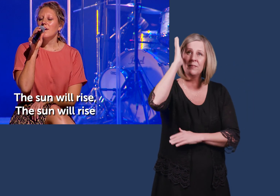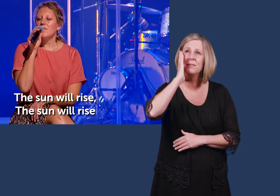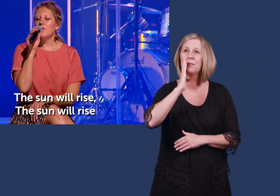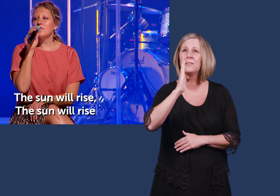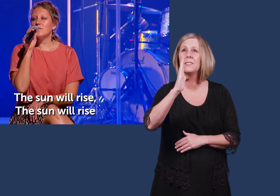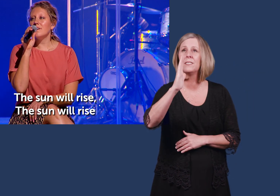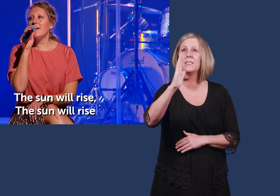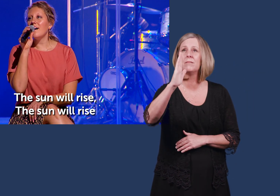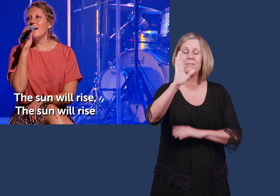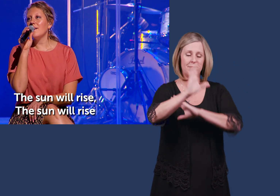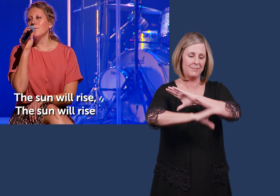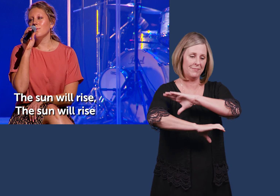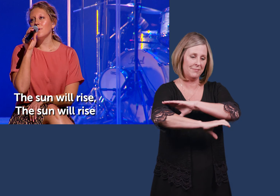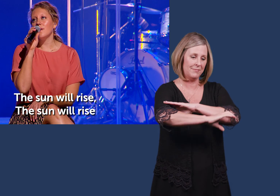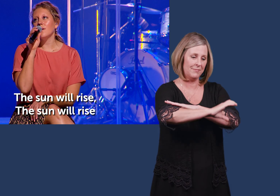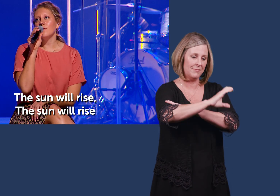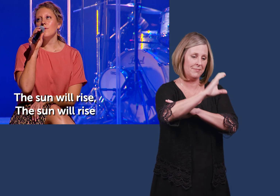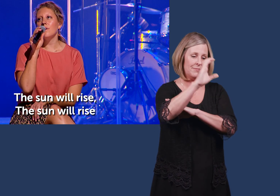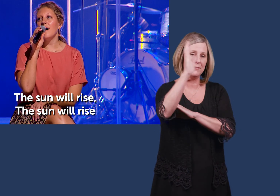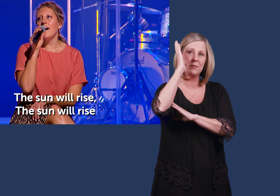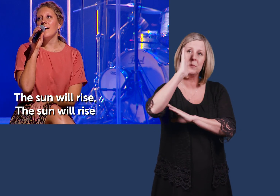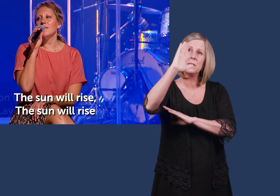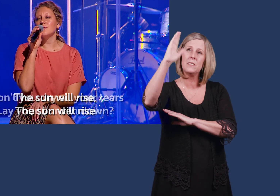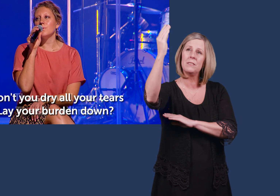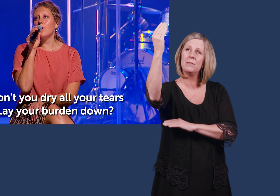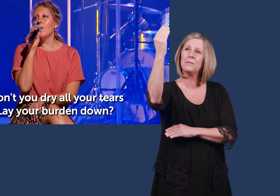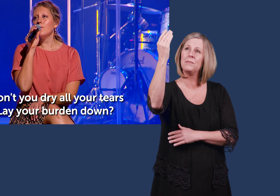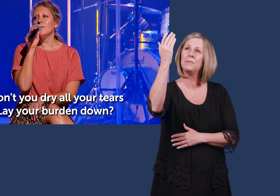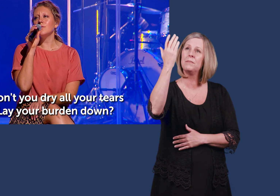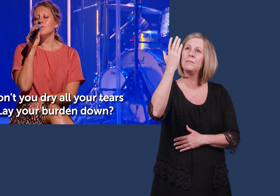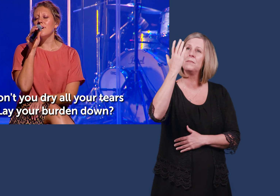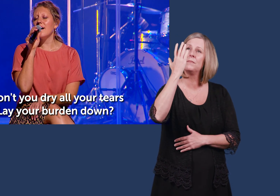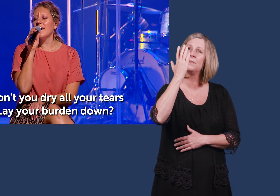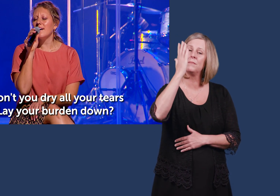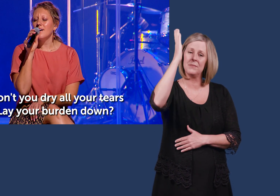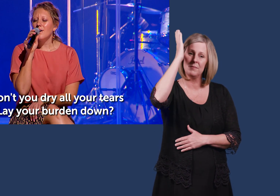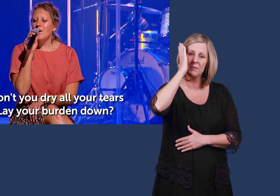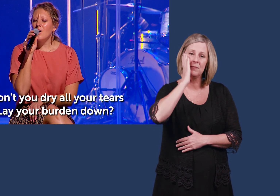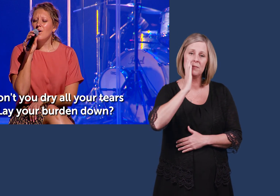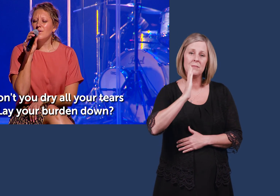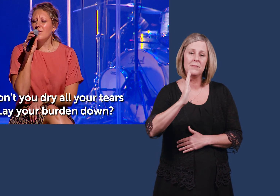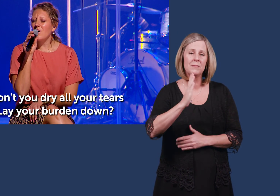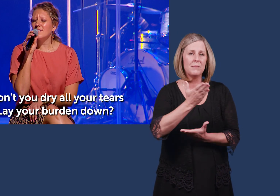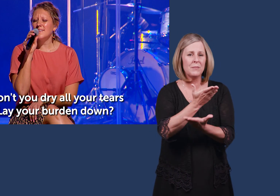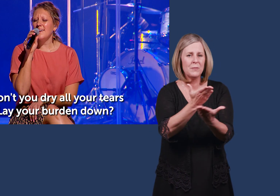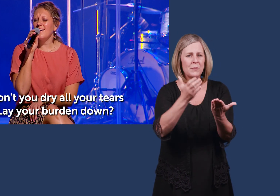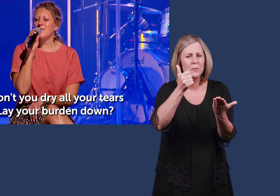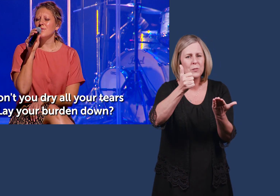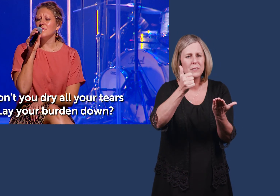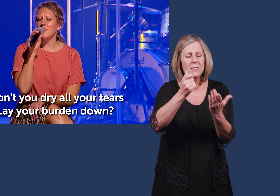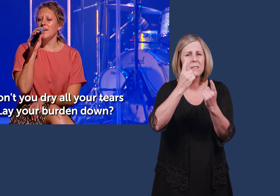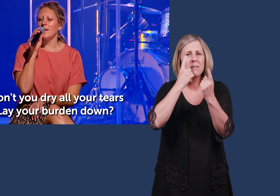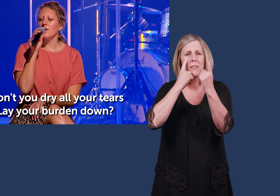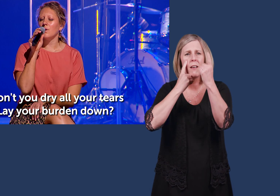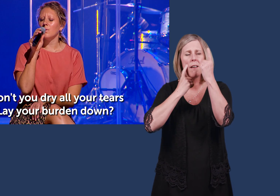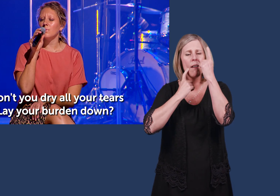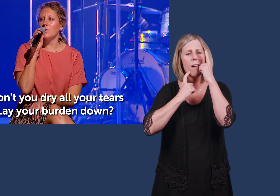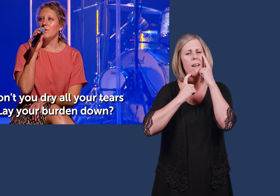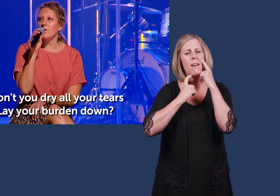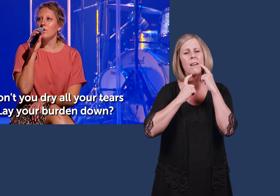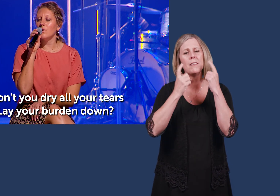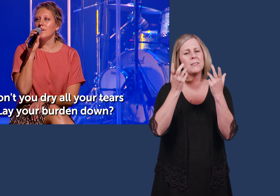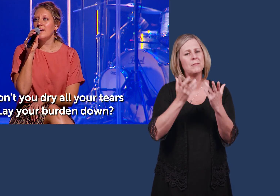rise, the sun will rise. Won't you dry all your tears, lay